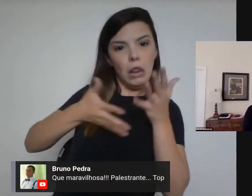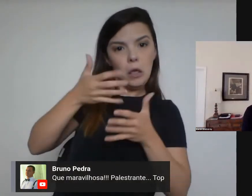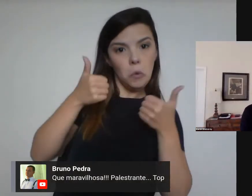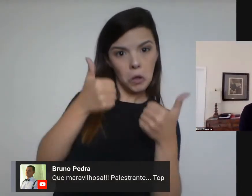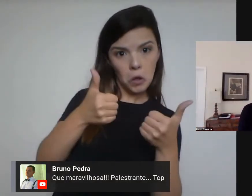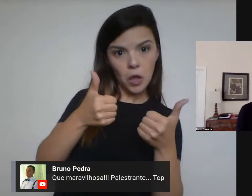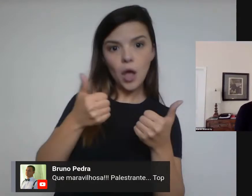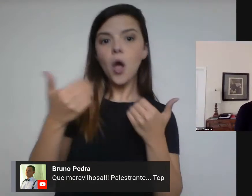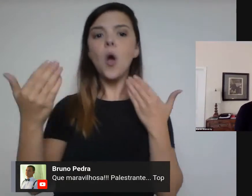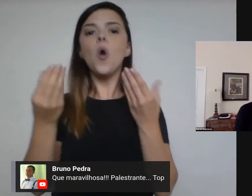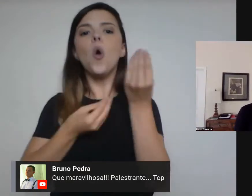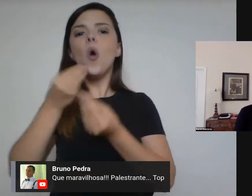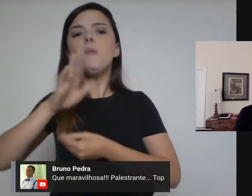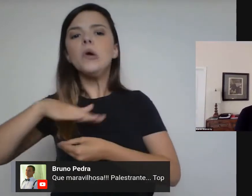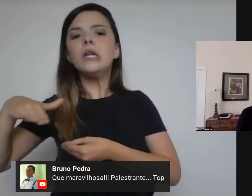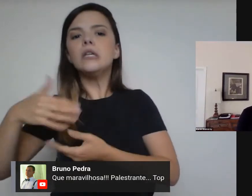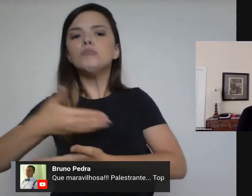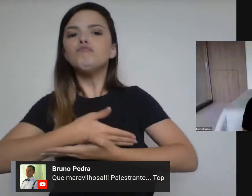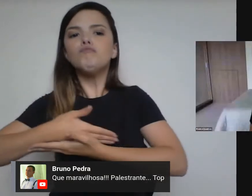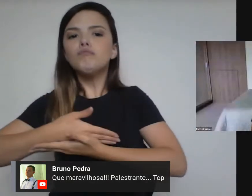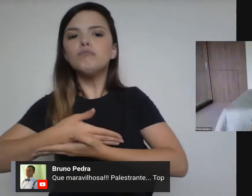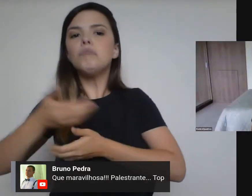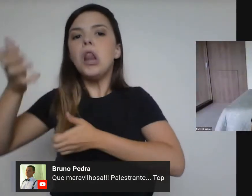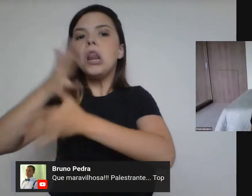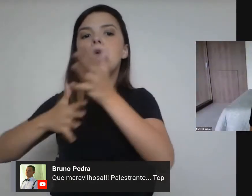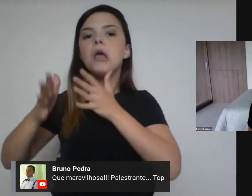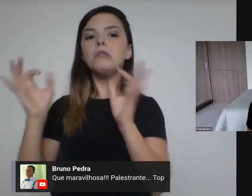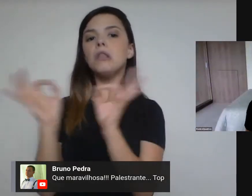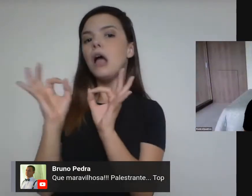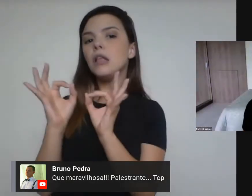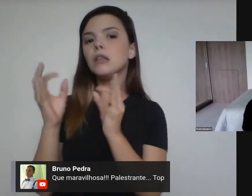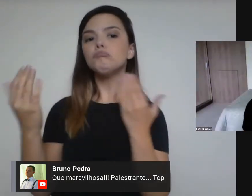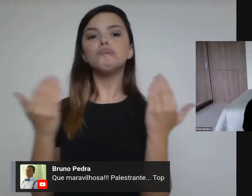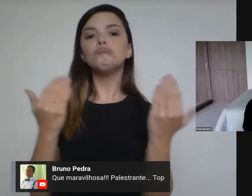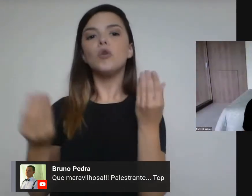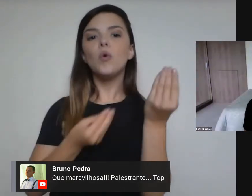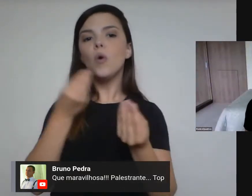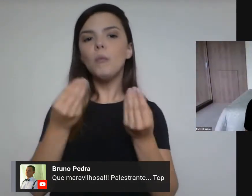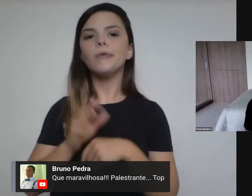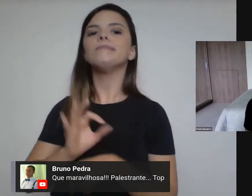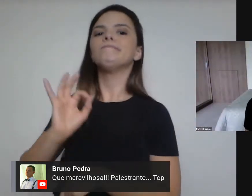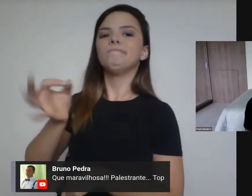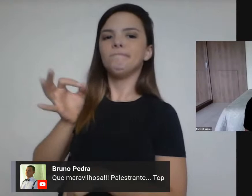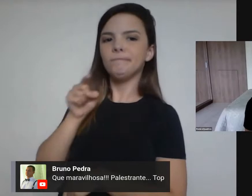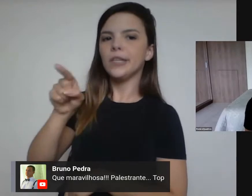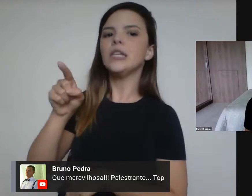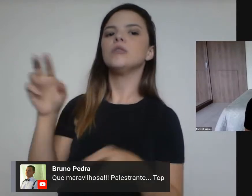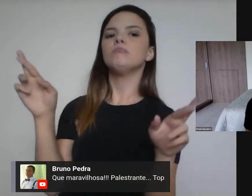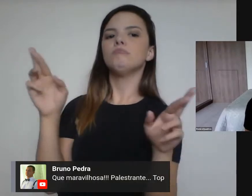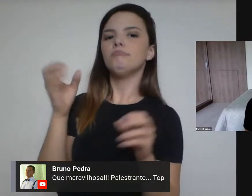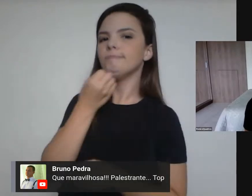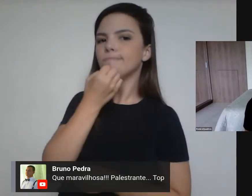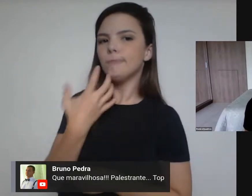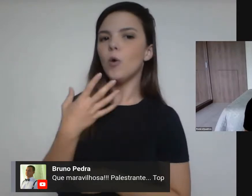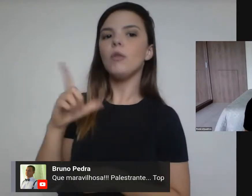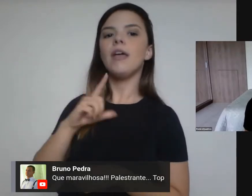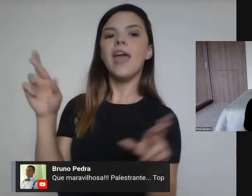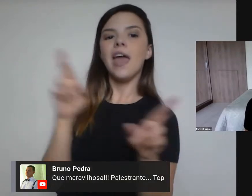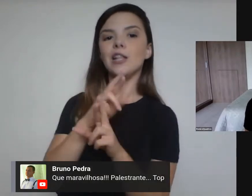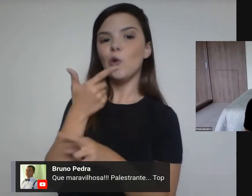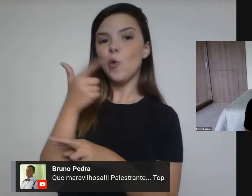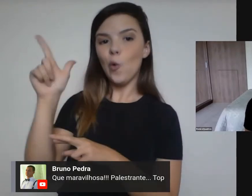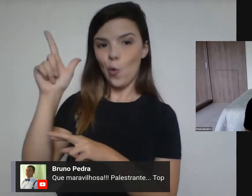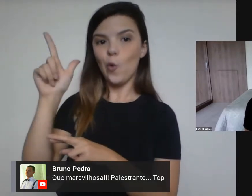tackled them yet, although we're thinking about it. Yeah, actually, this is related to another question that Aline Pizio